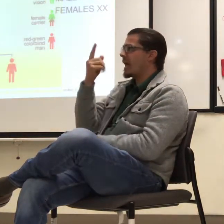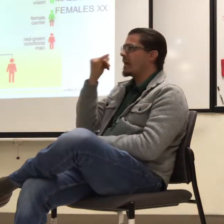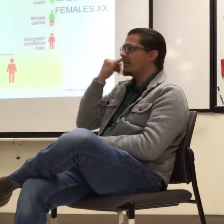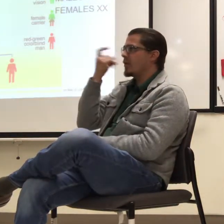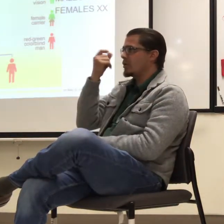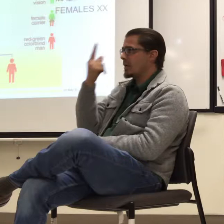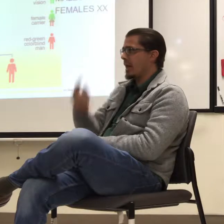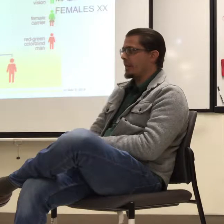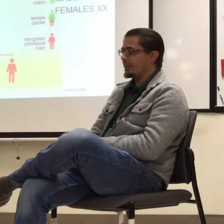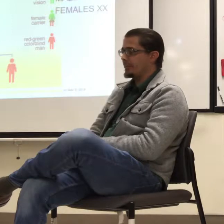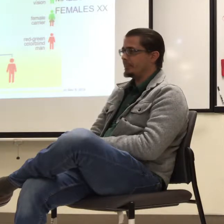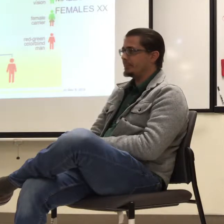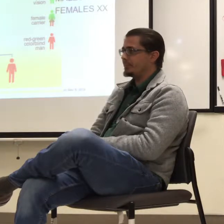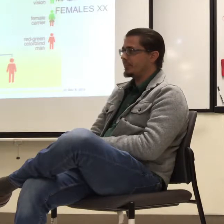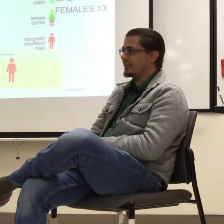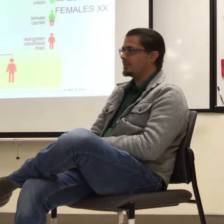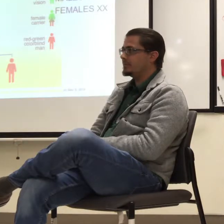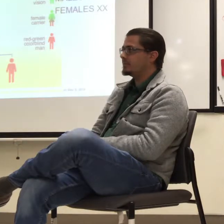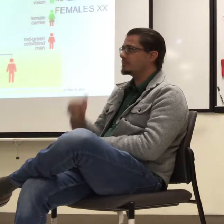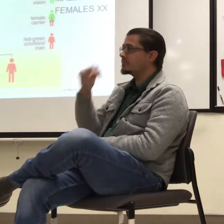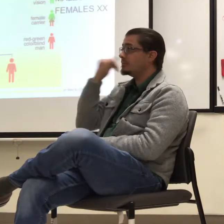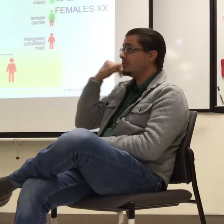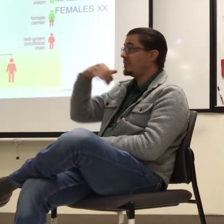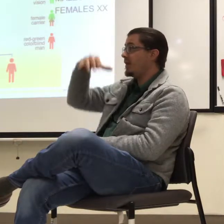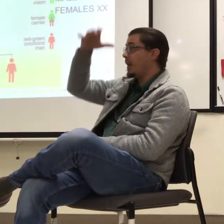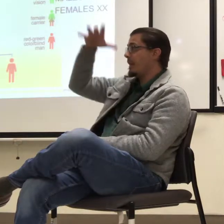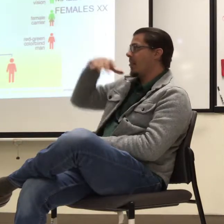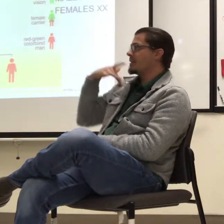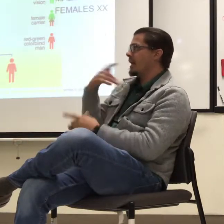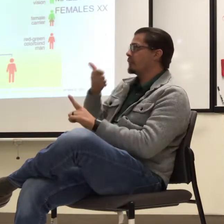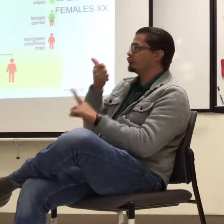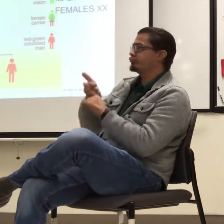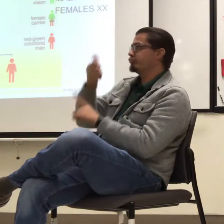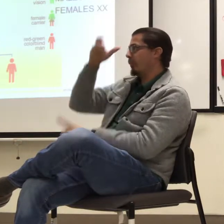understand that if you're a male,